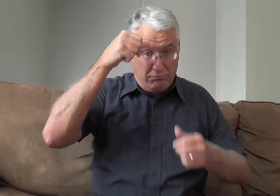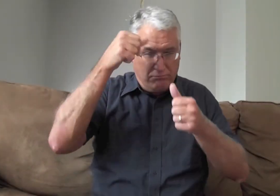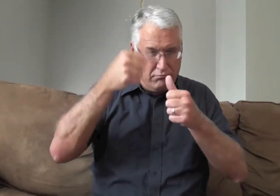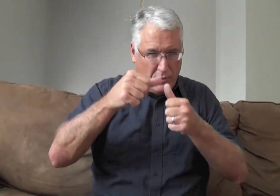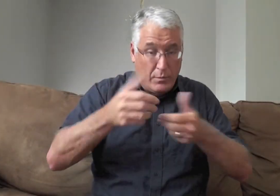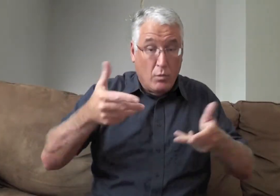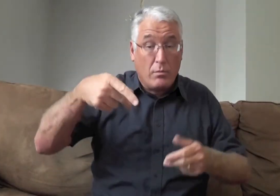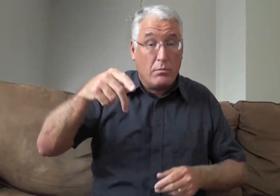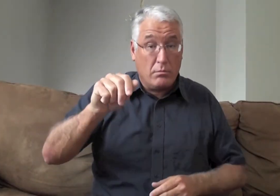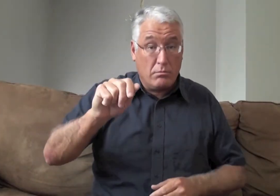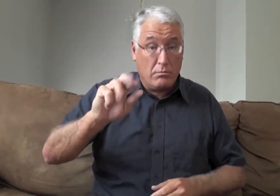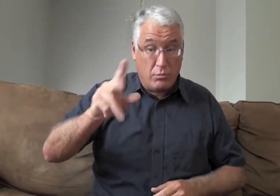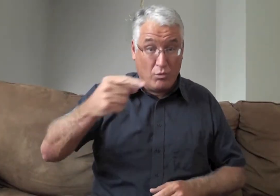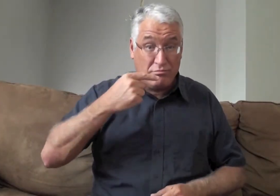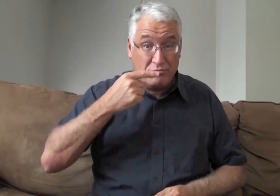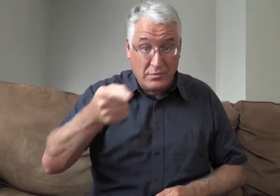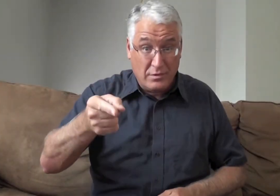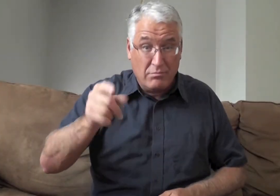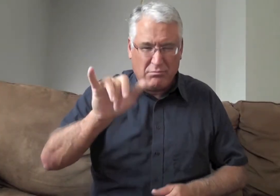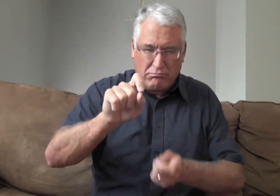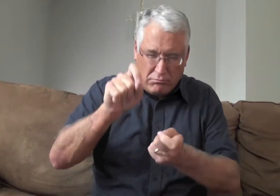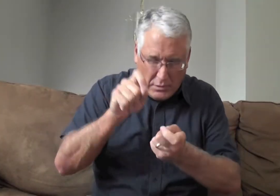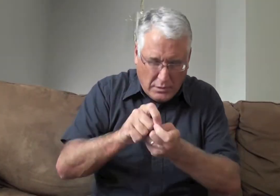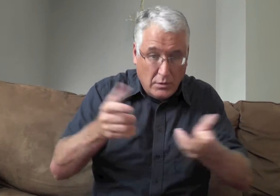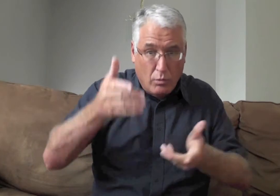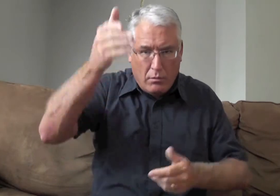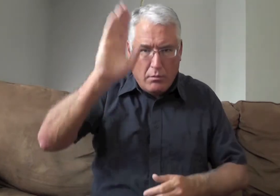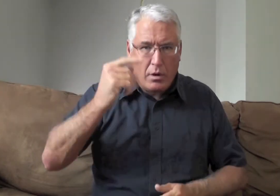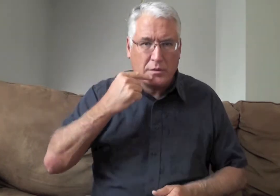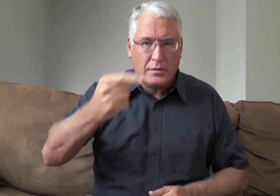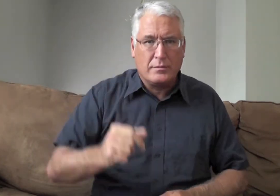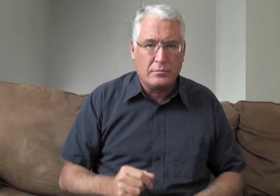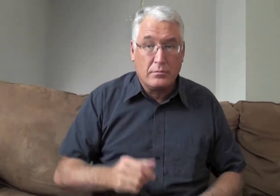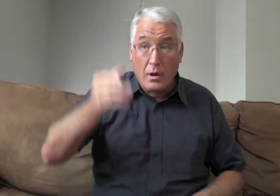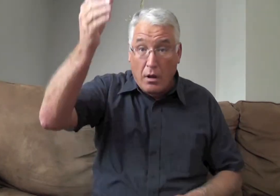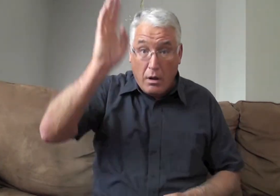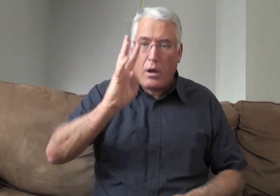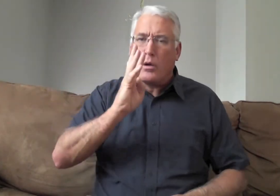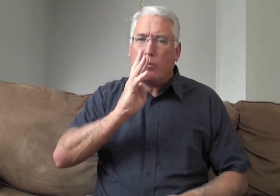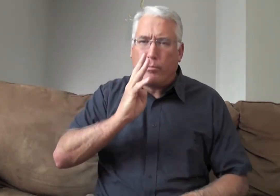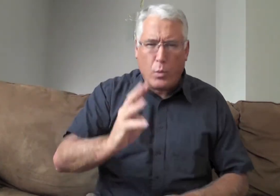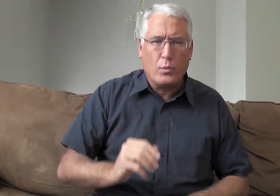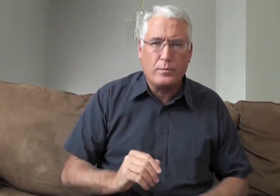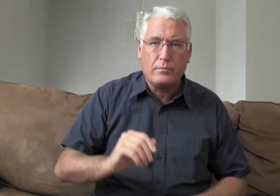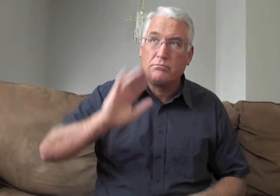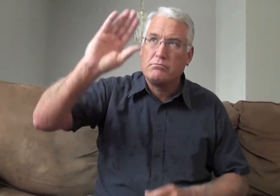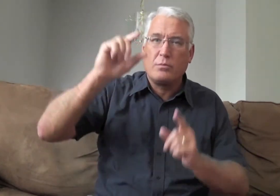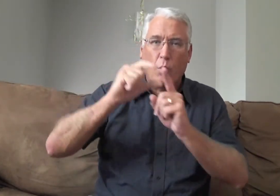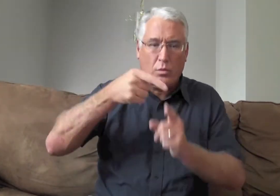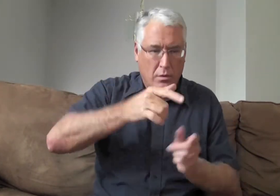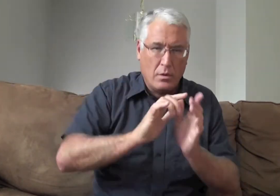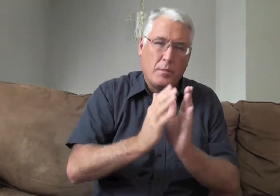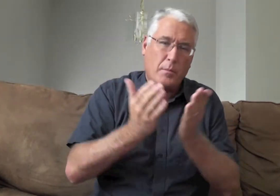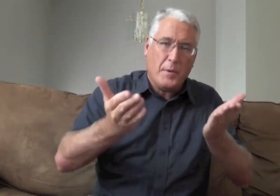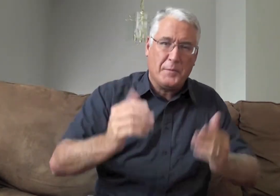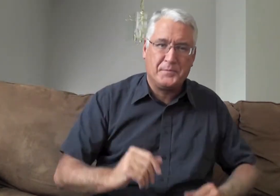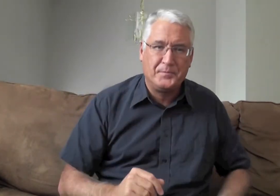We need to remember what Paul says. That's exactly what God says. God's words are in the